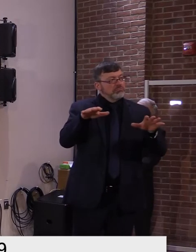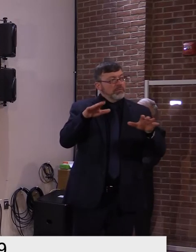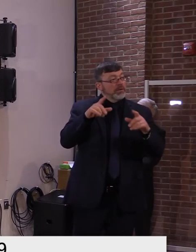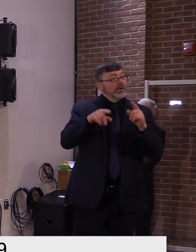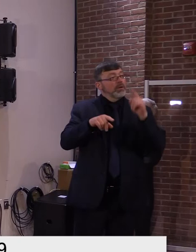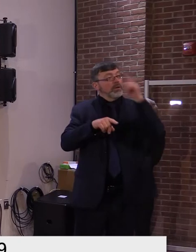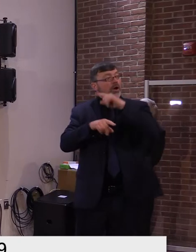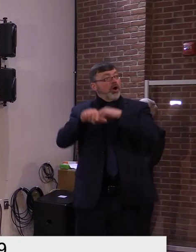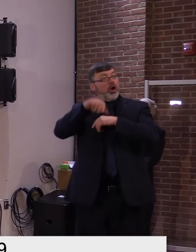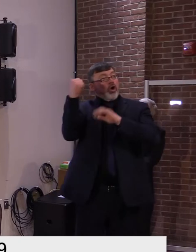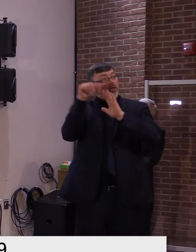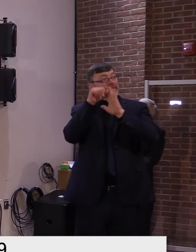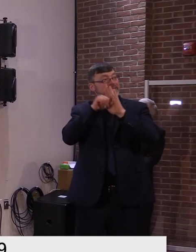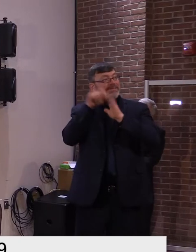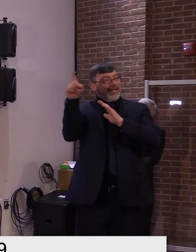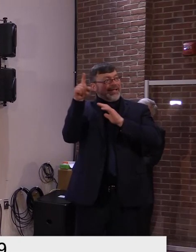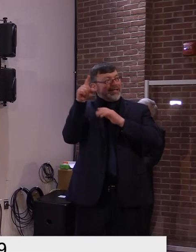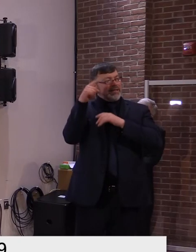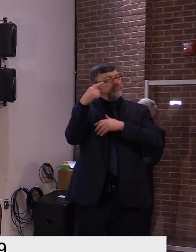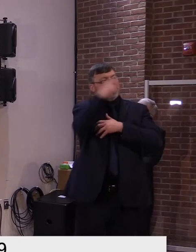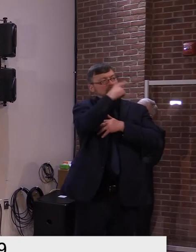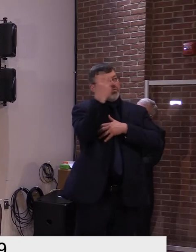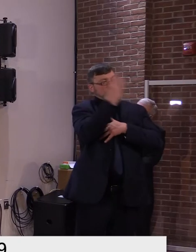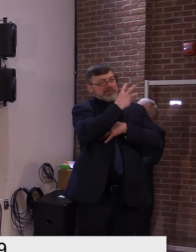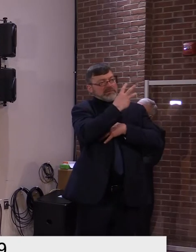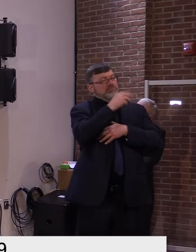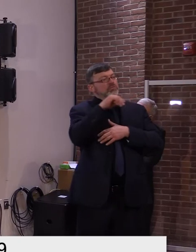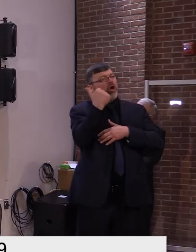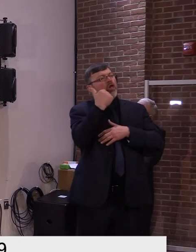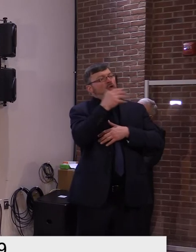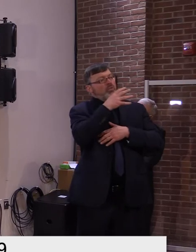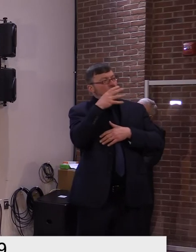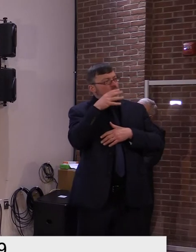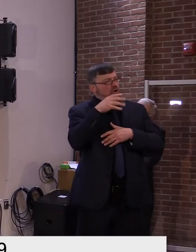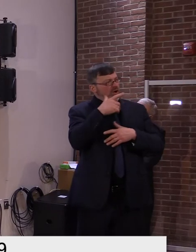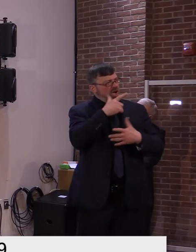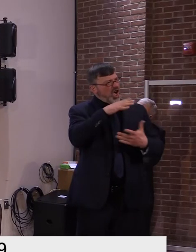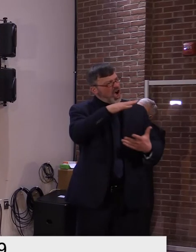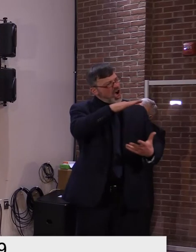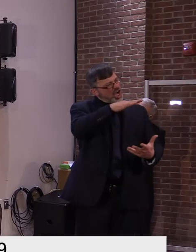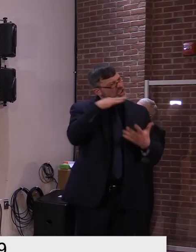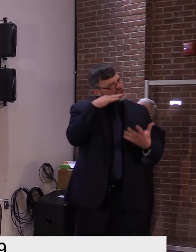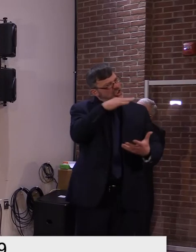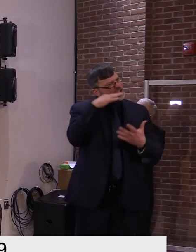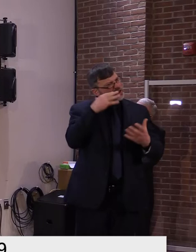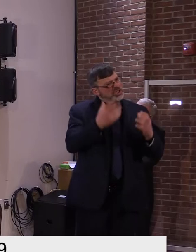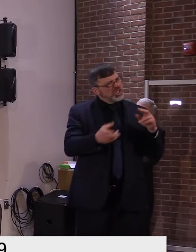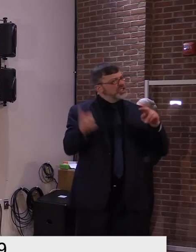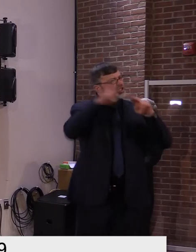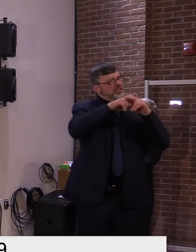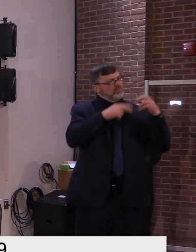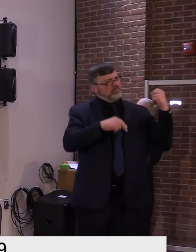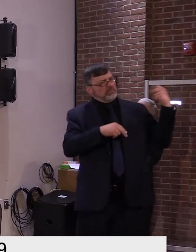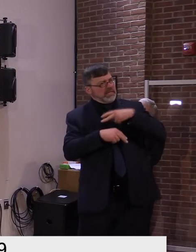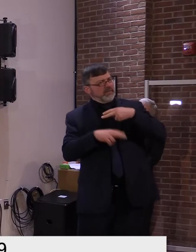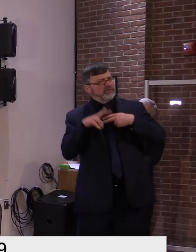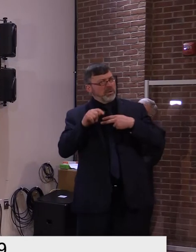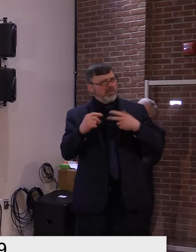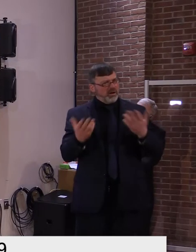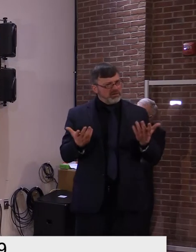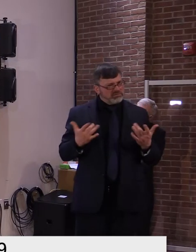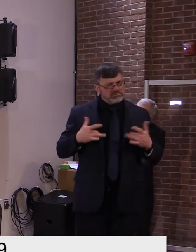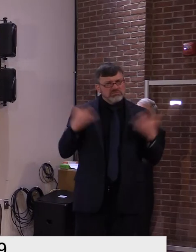at under 47,000. And then the other curiosity is the four states at the highest risk for still